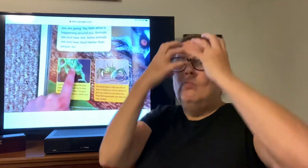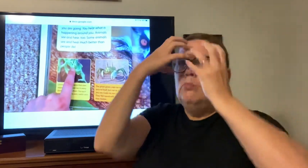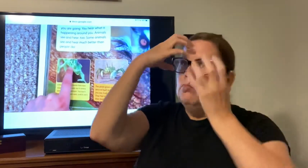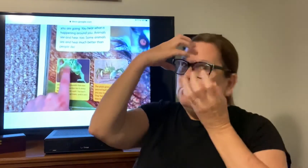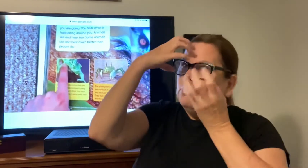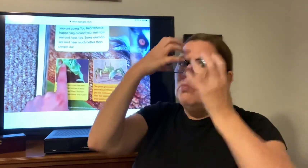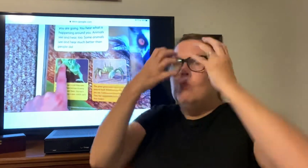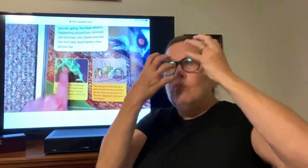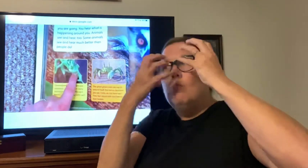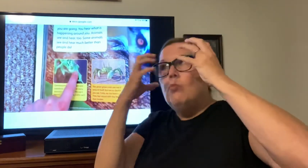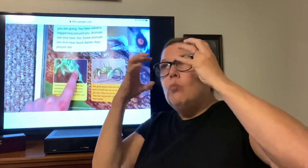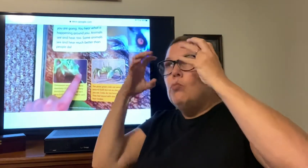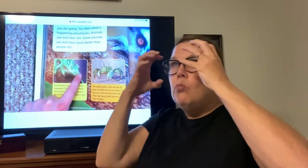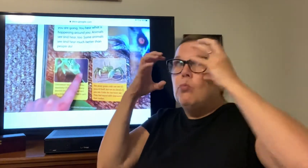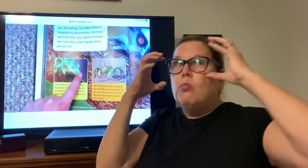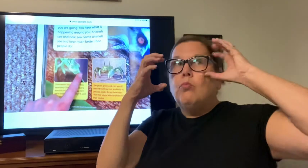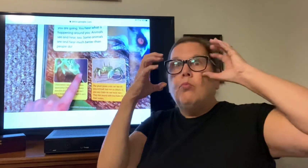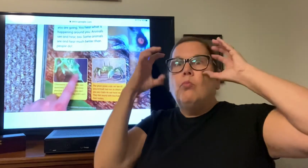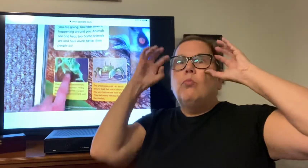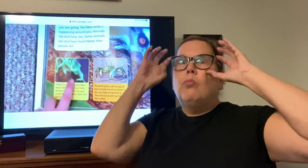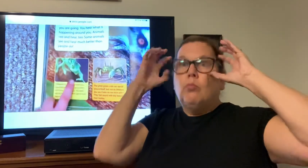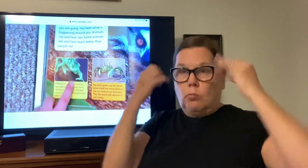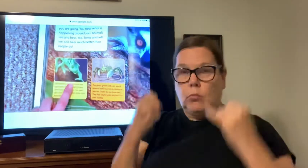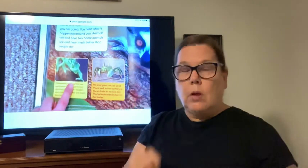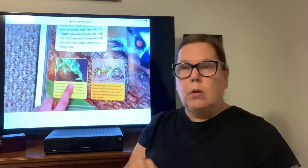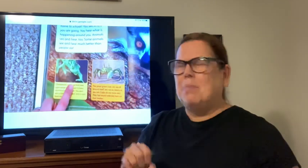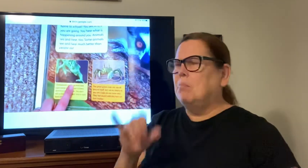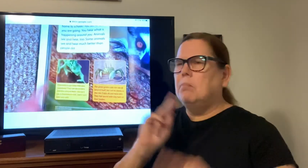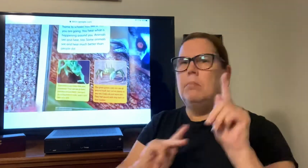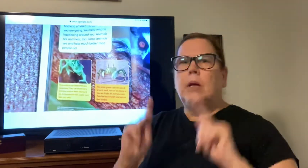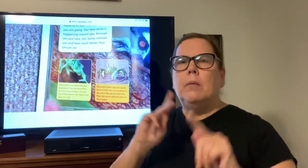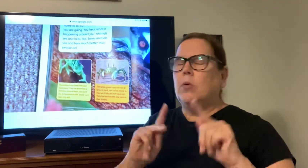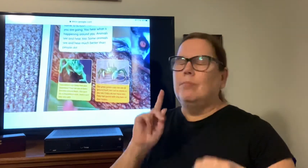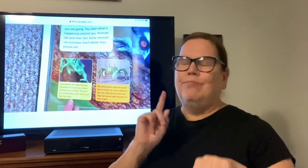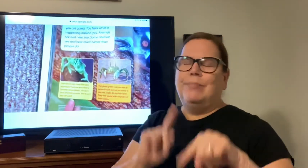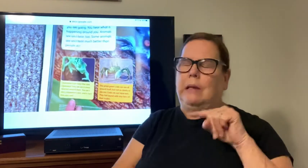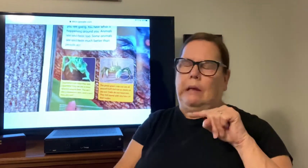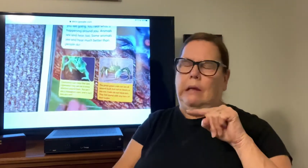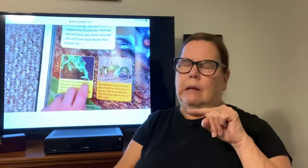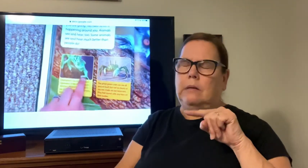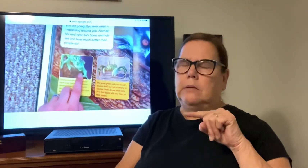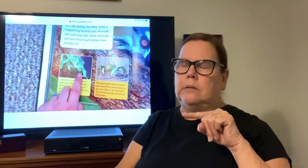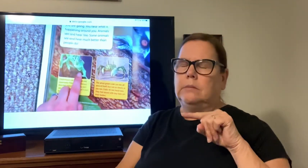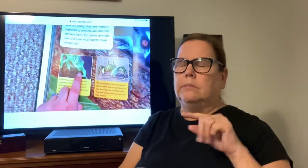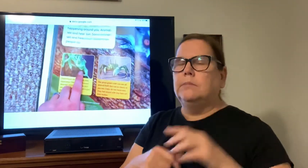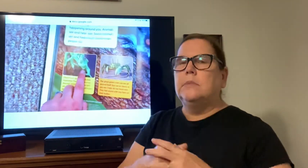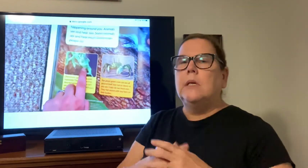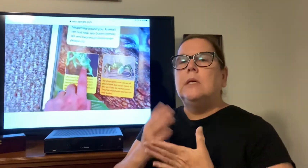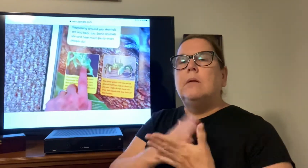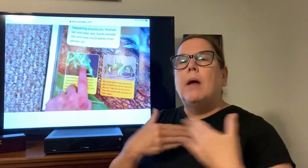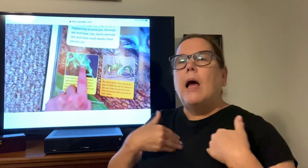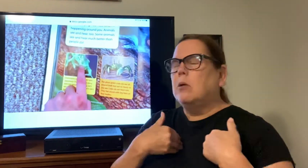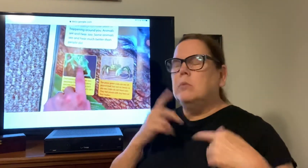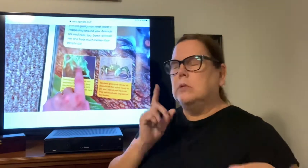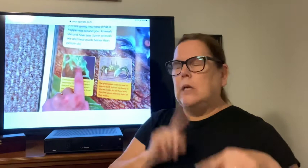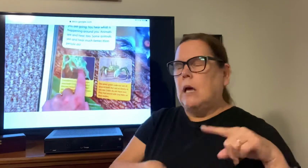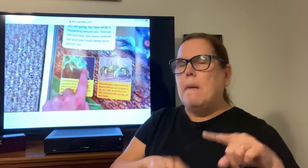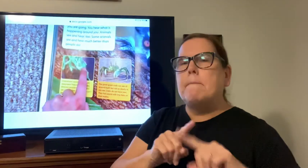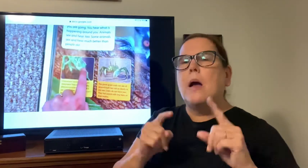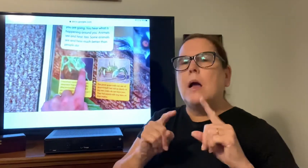where his eyes are going to look. Now, people move their eyes together. And some animals move their eyes together, but chameleons, however, they can see